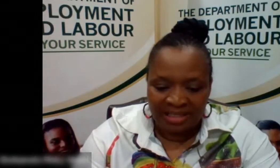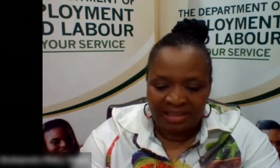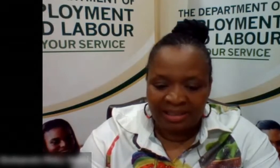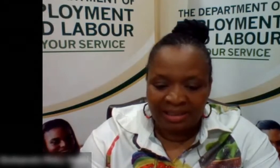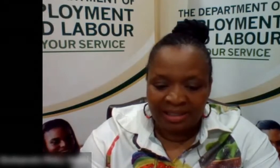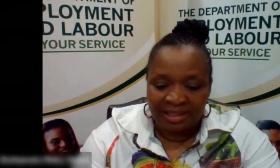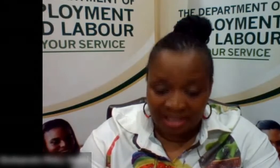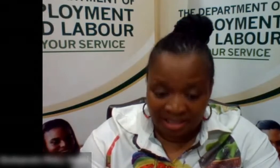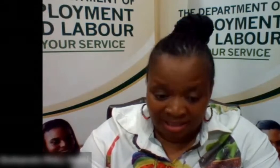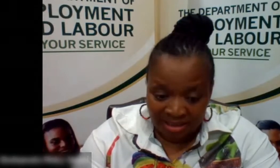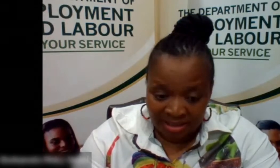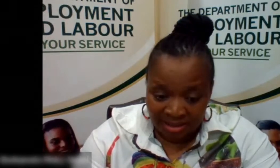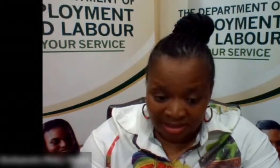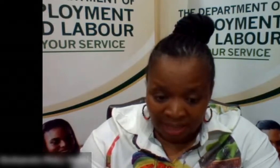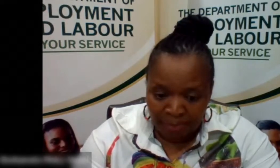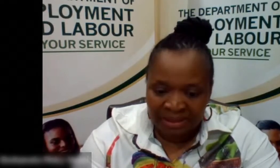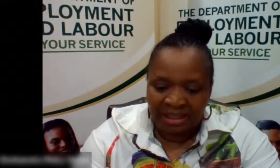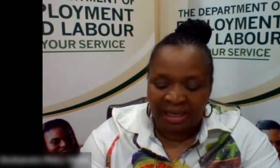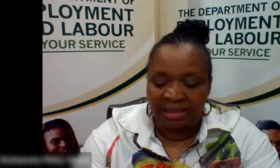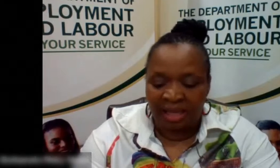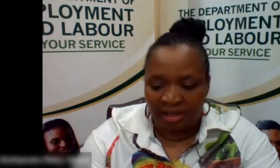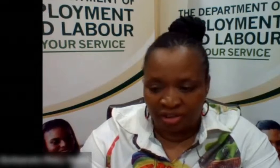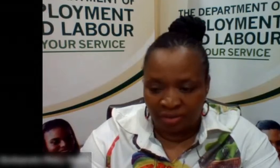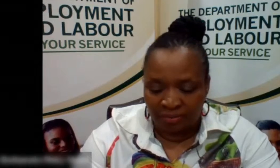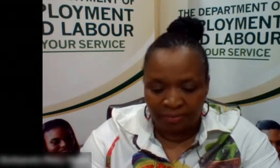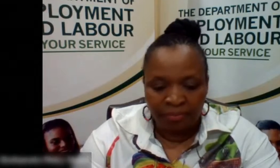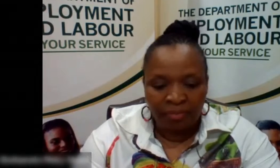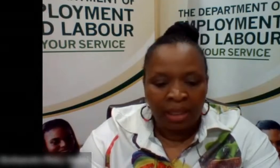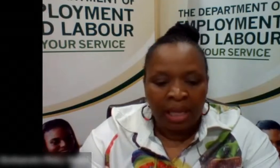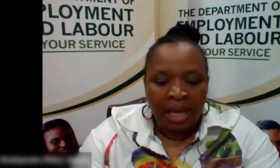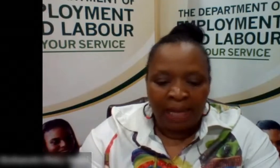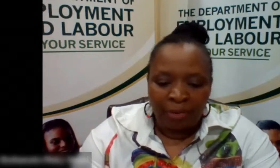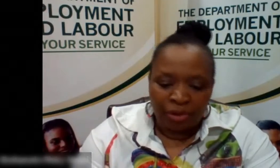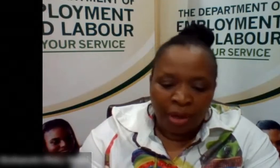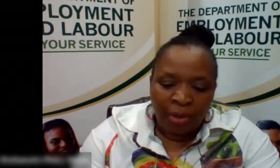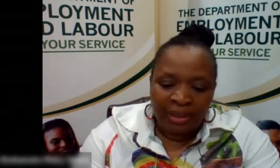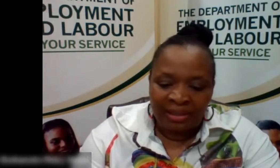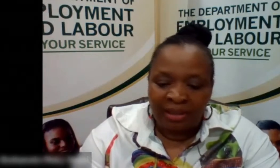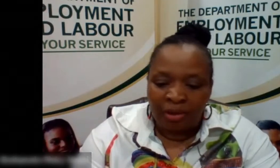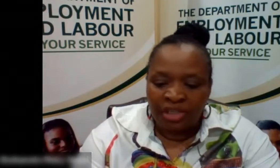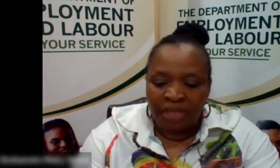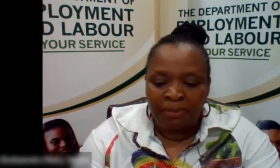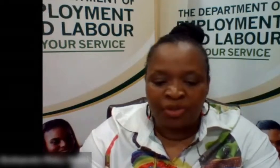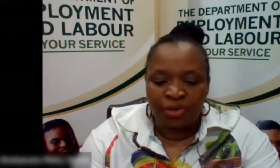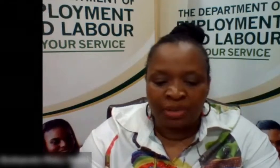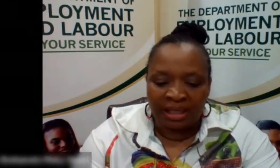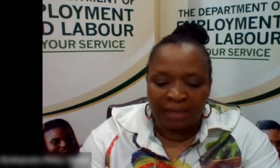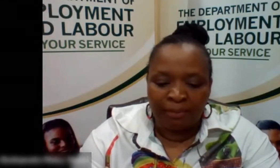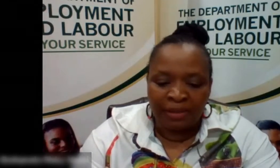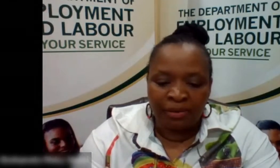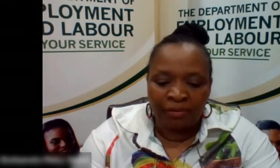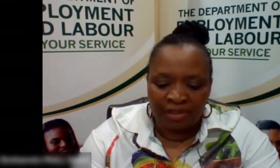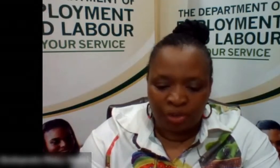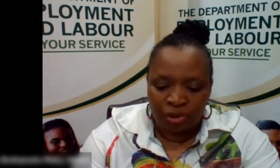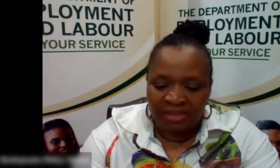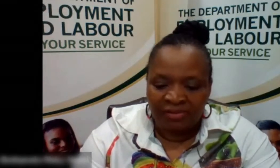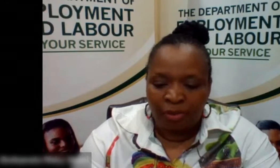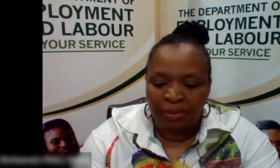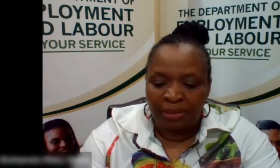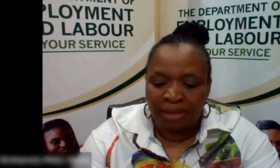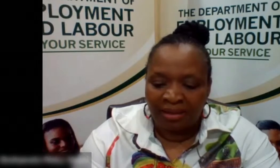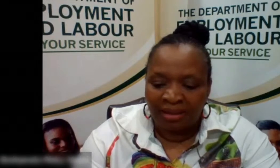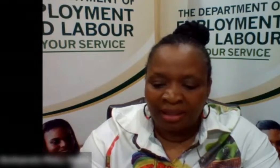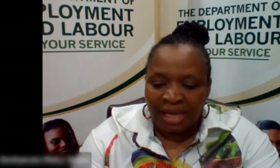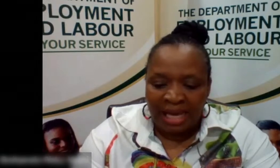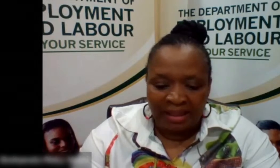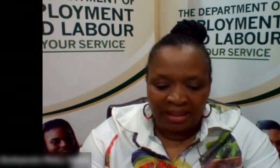Drugs is the step in the right direction. I'm also aware that the launch happens during the campaign of the Social Development